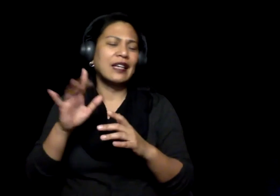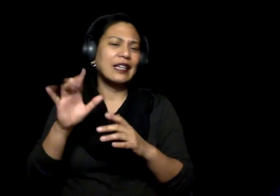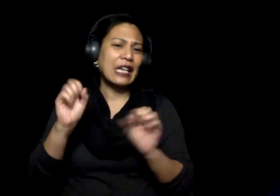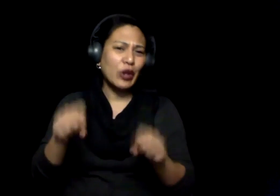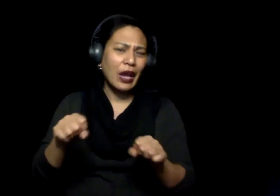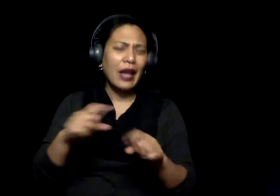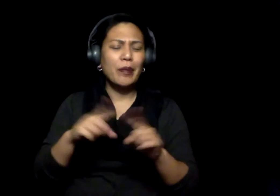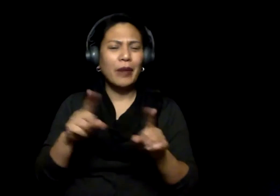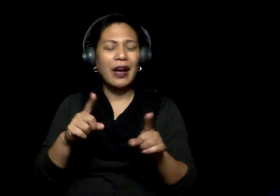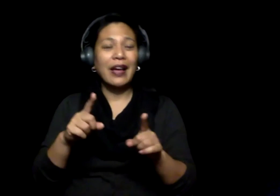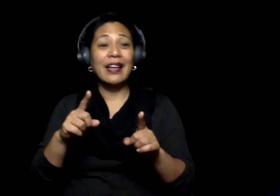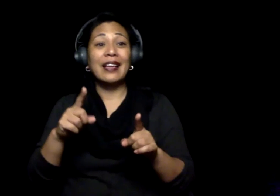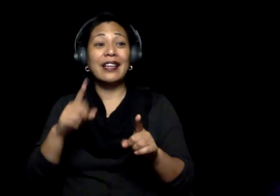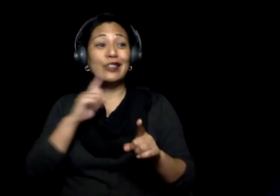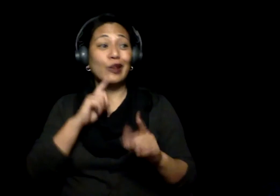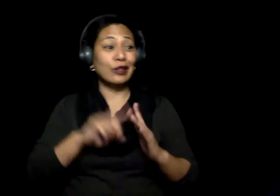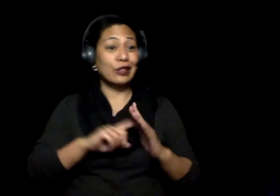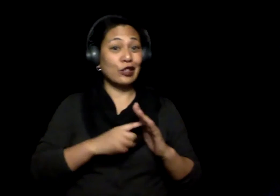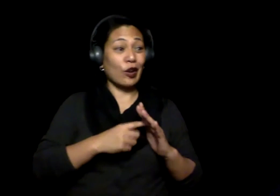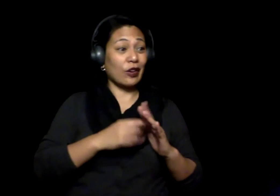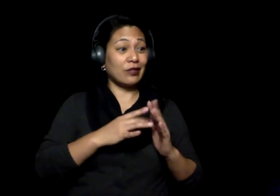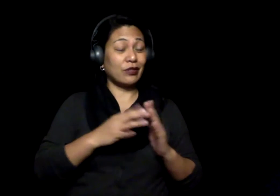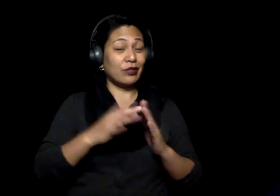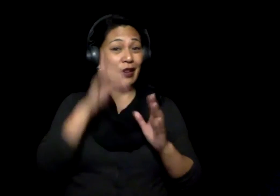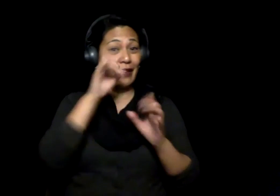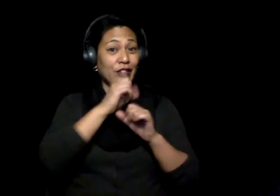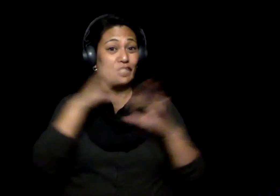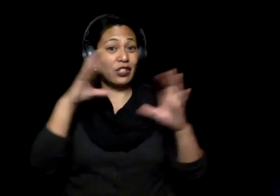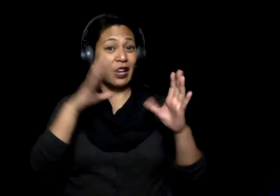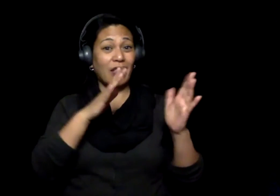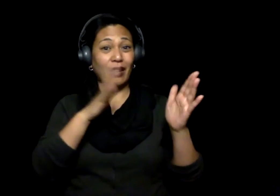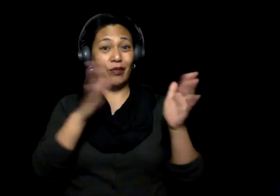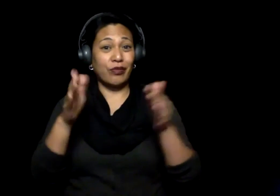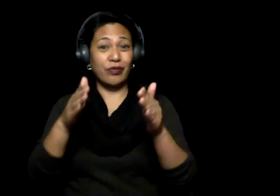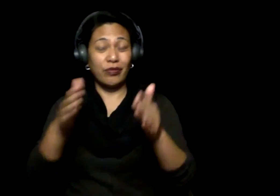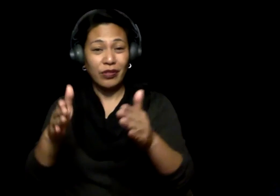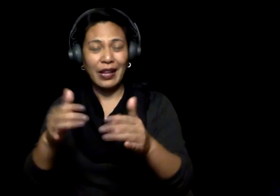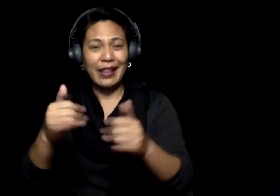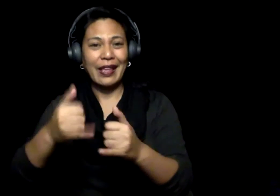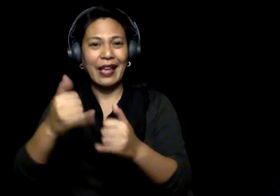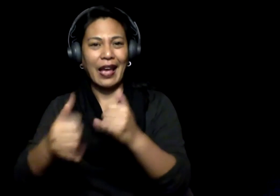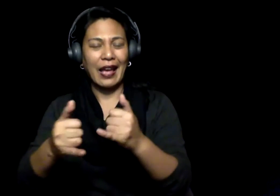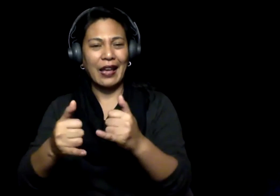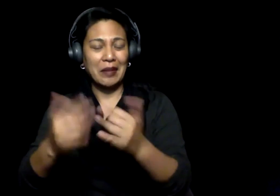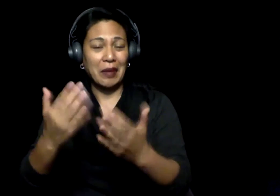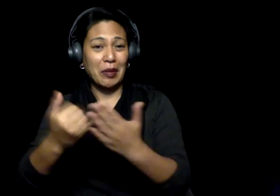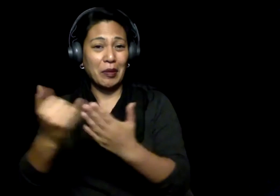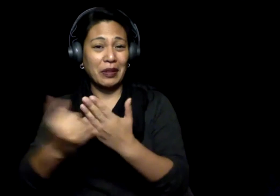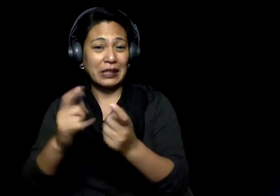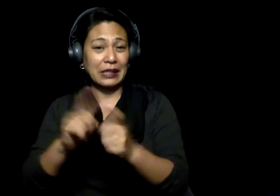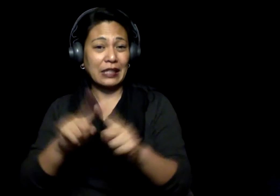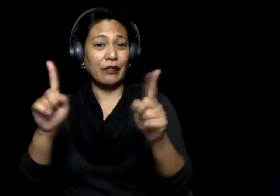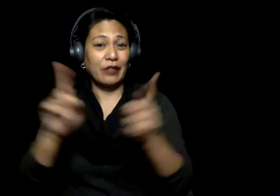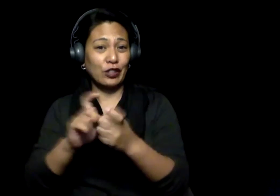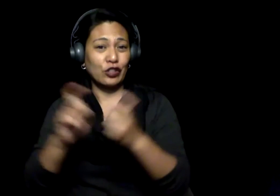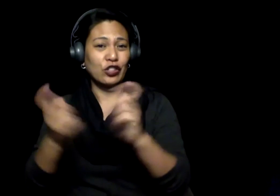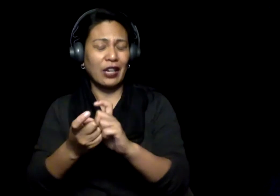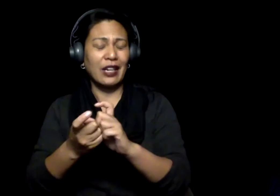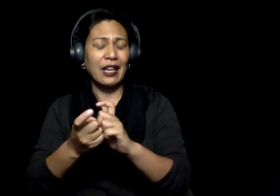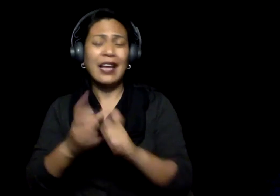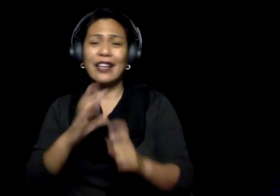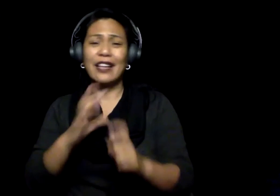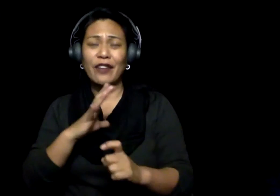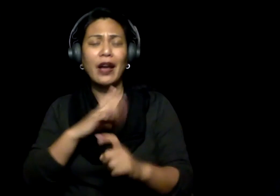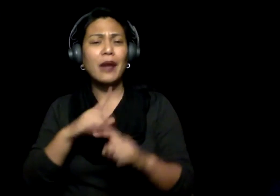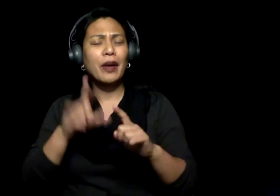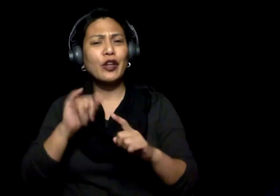when you're actually undertaking the project and then reporting on it at the end. It's totally okay for things to change. You just have to write about it in